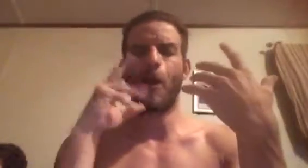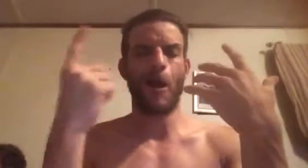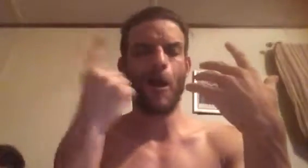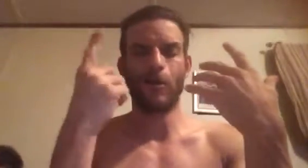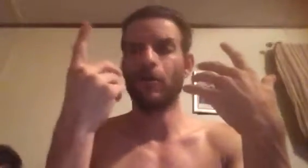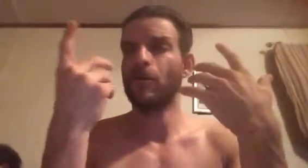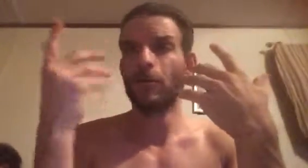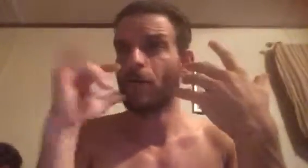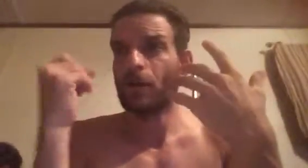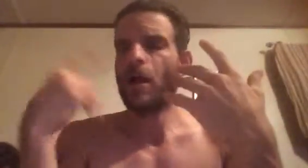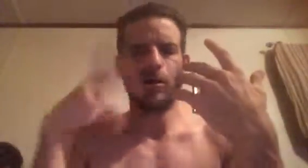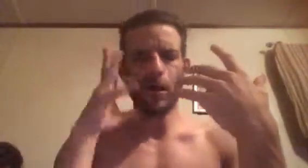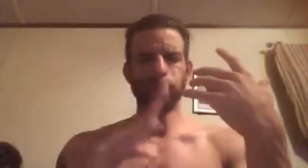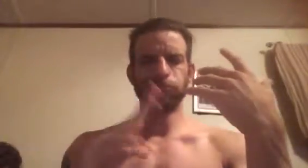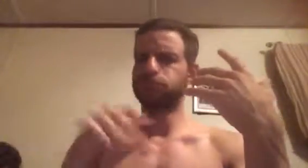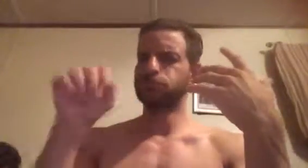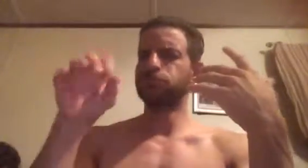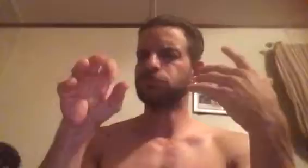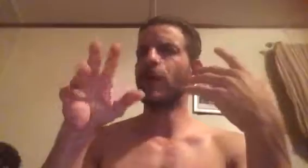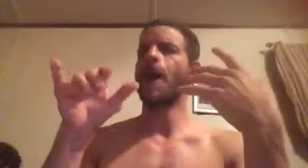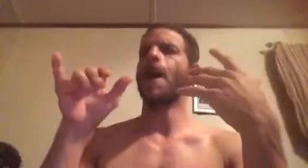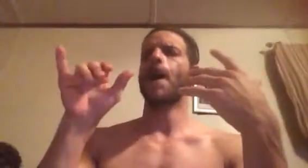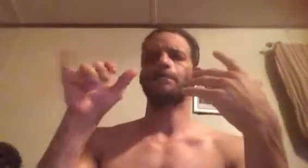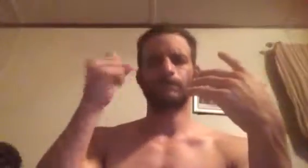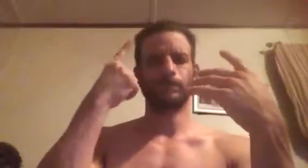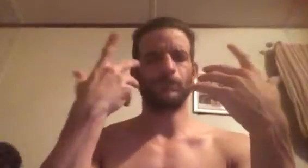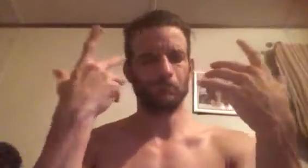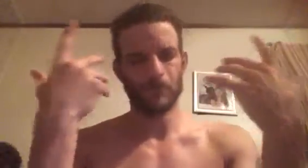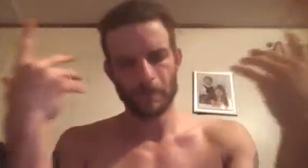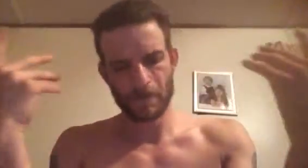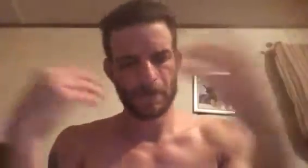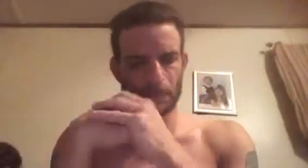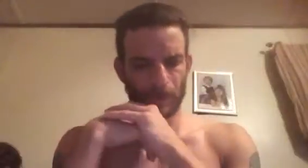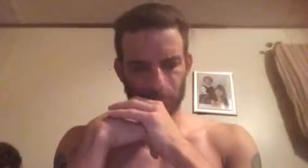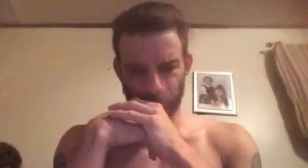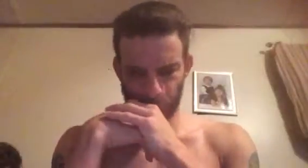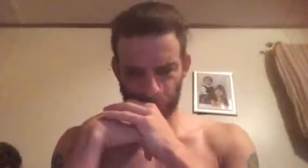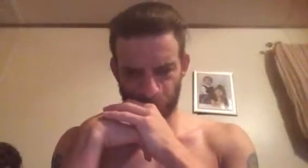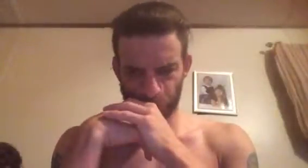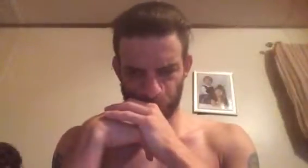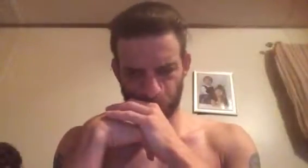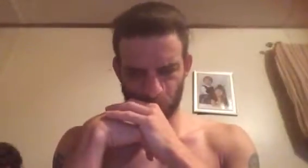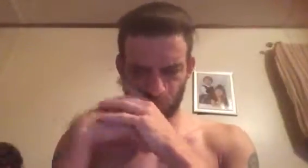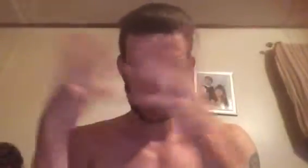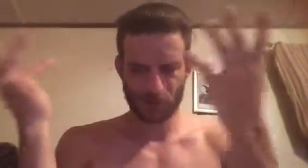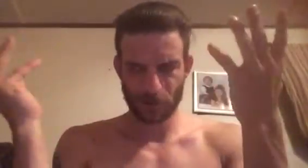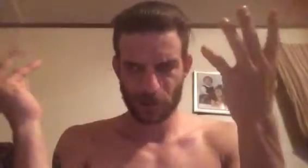One of the great things about Indy is all the special races within a race, but one of the highlights for any race is the Mopar Emmy Challenge. And this year we've got a first-time